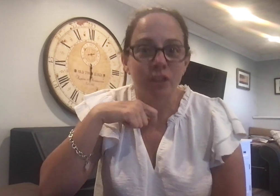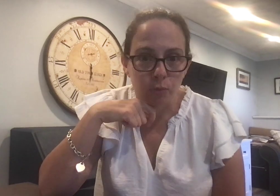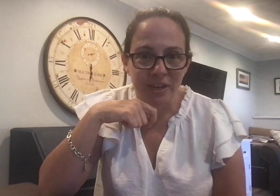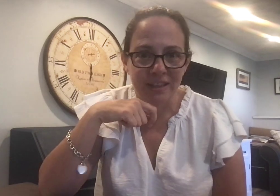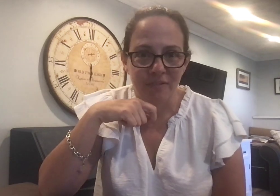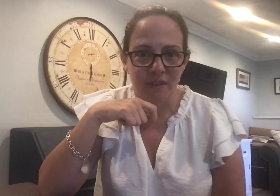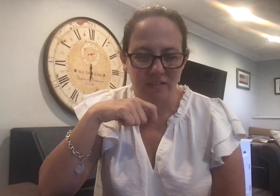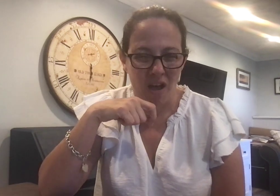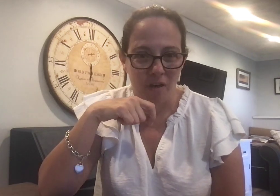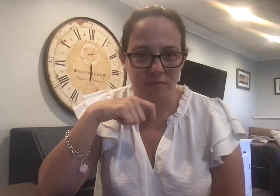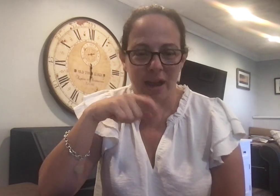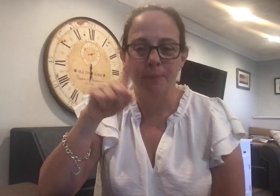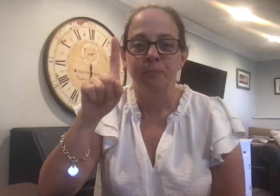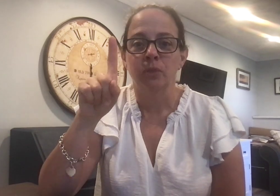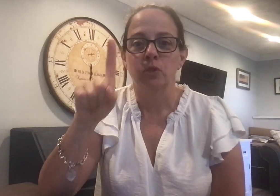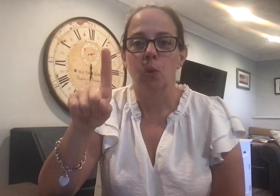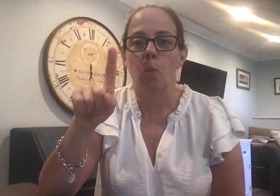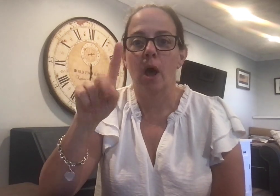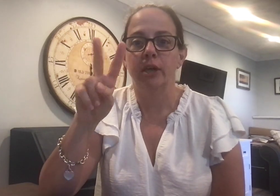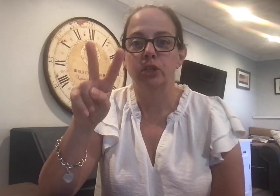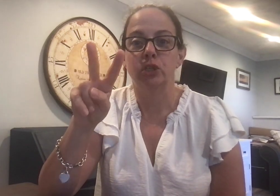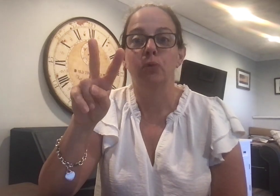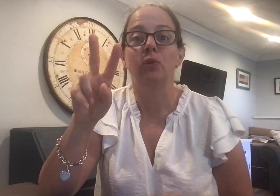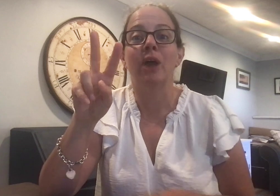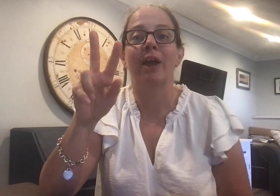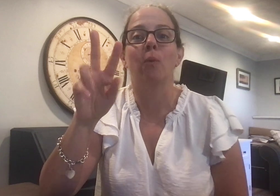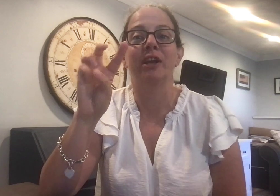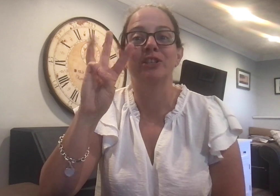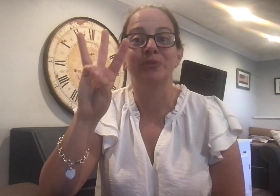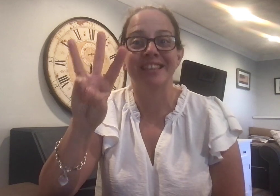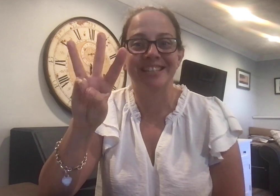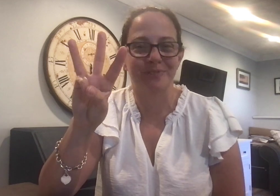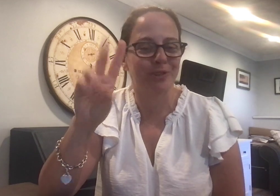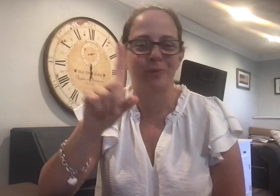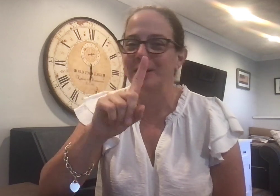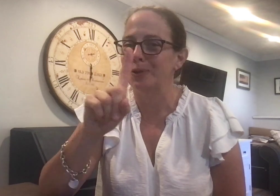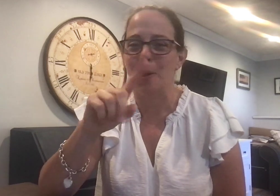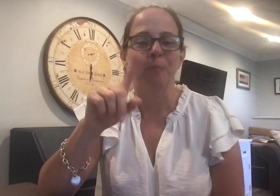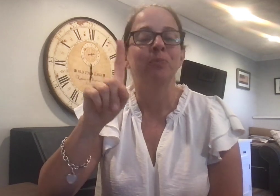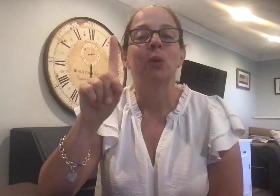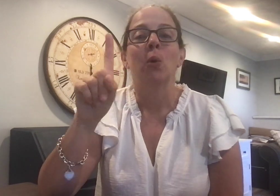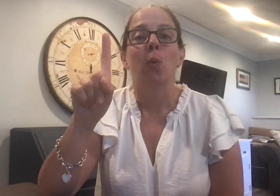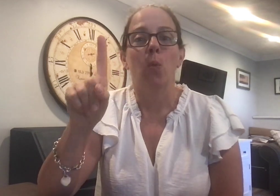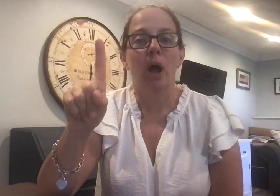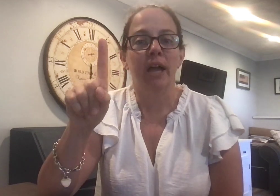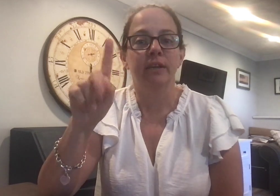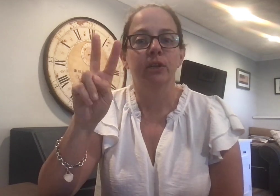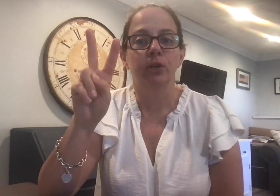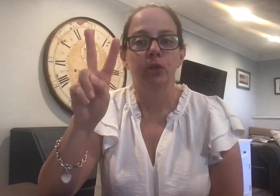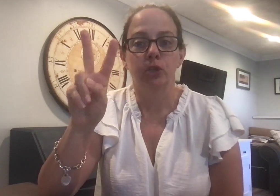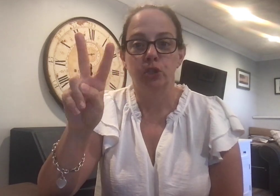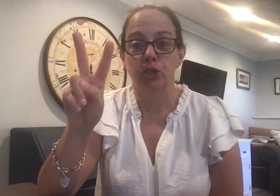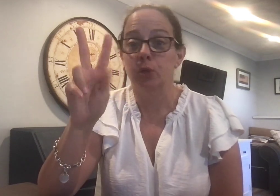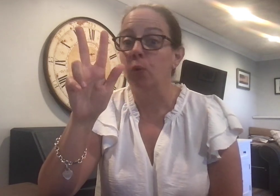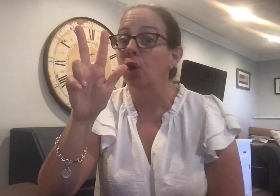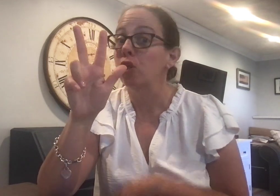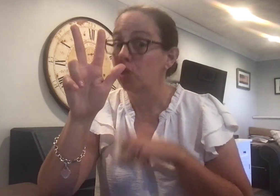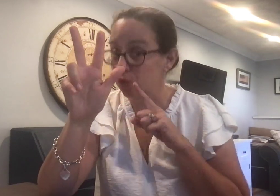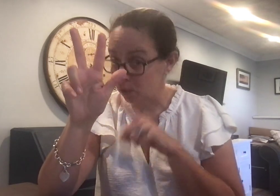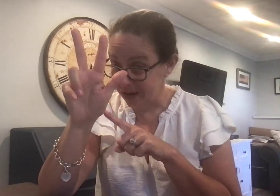3 that felt off, right? So 1, 2, you kind of want to do this for 3. No. 1, 2,